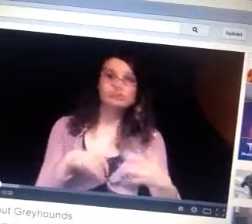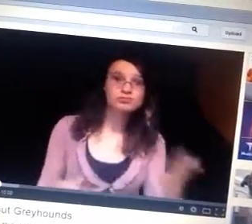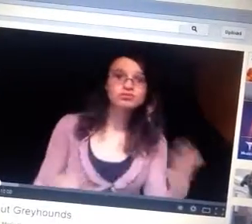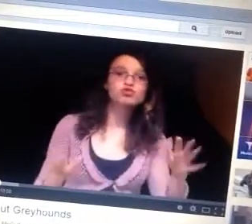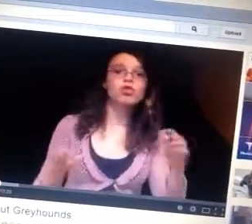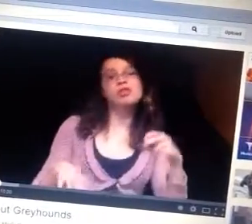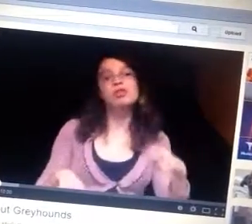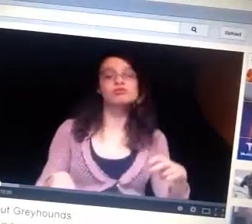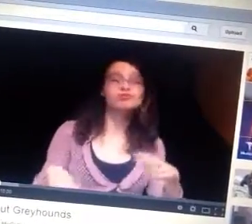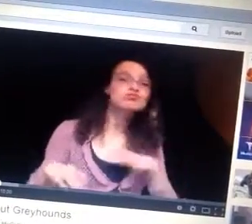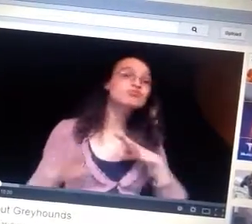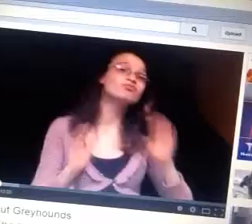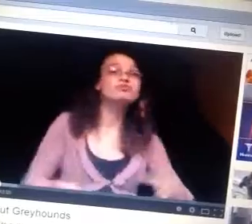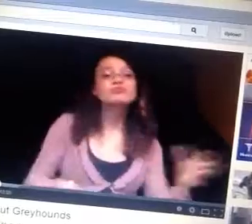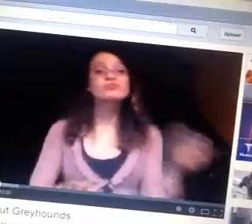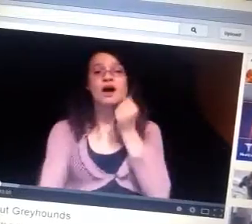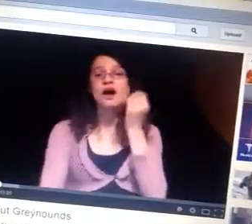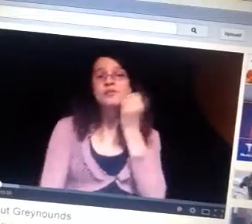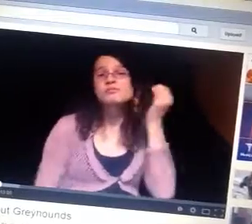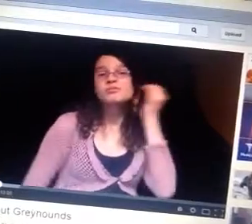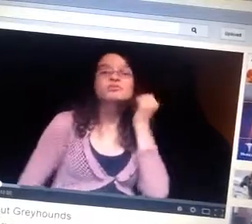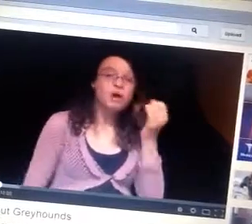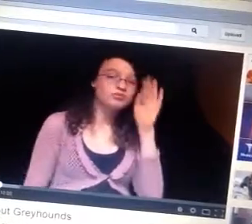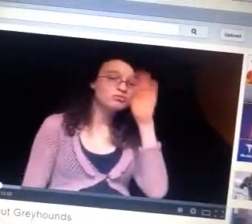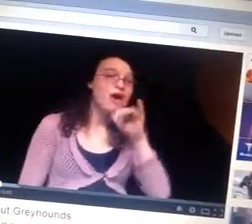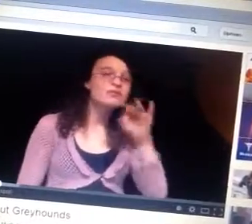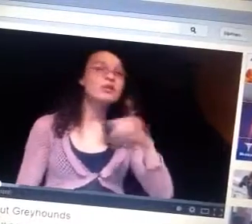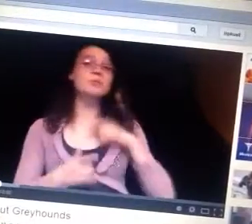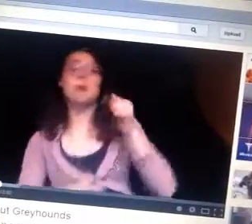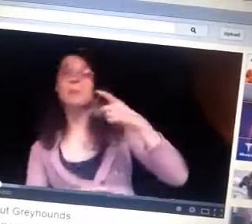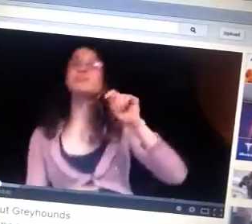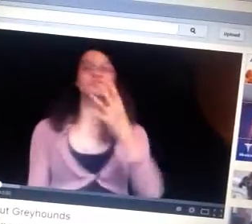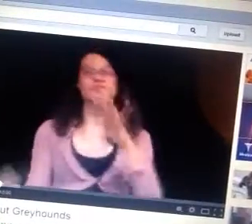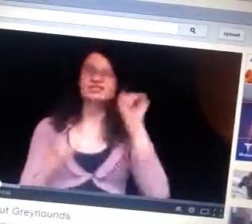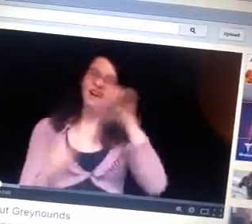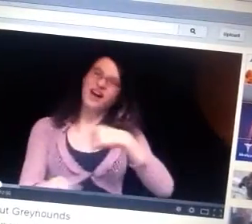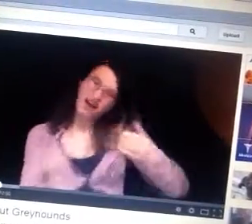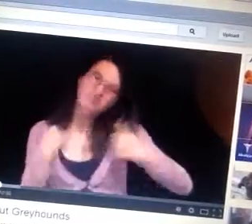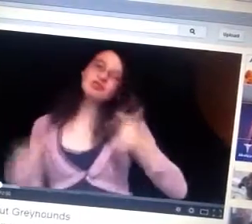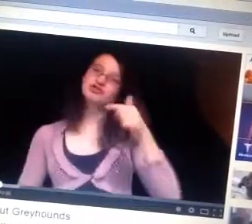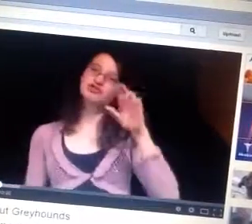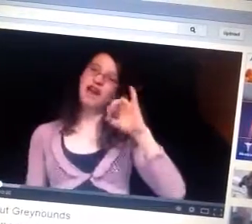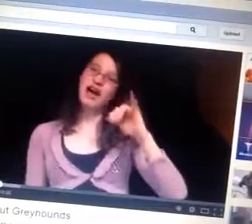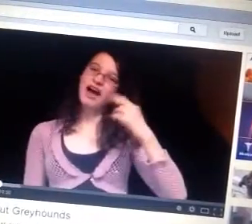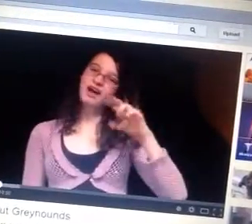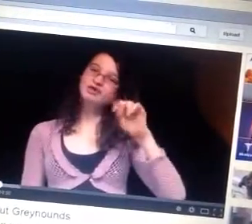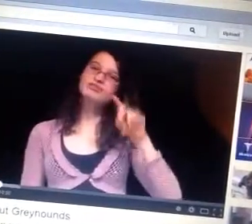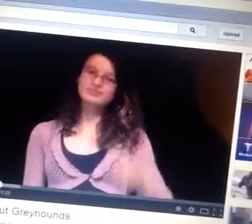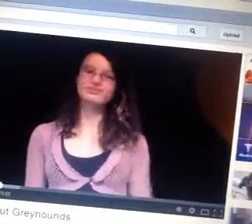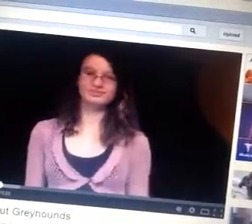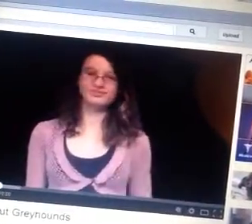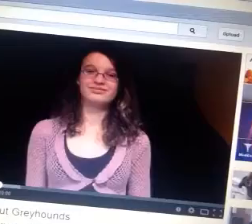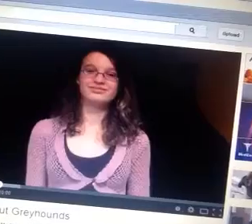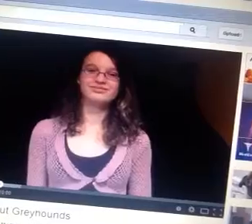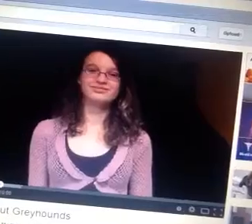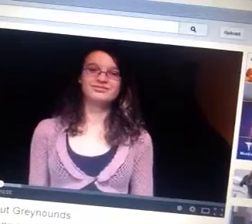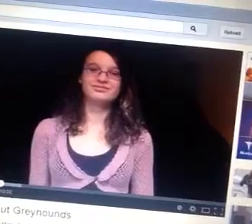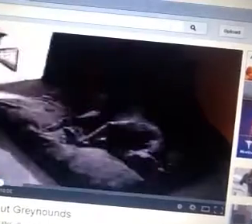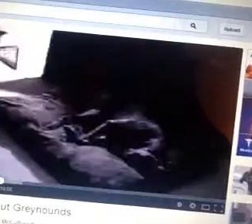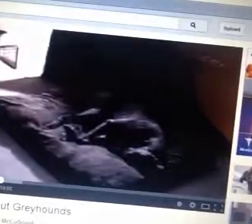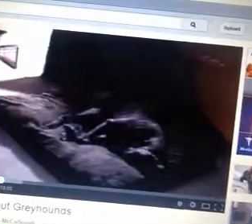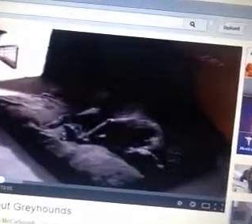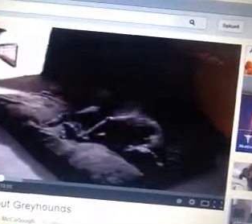and then they'll get tired. And after that, you can go home, and then your Greyhound can